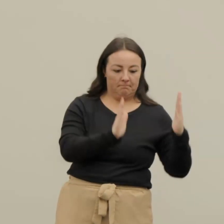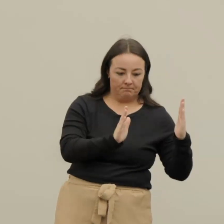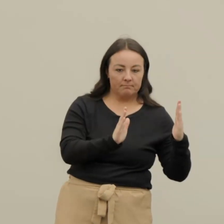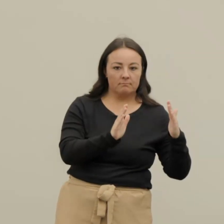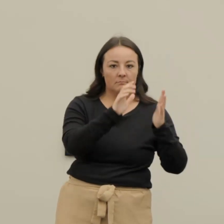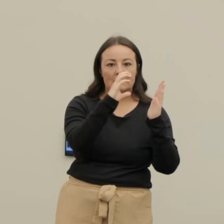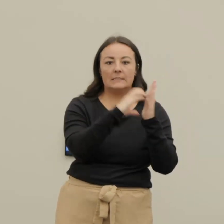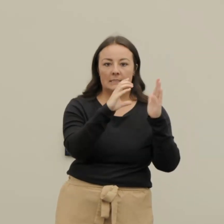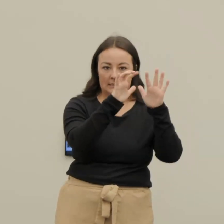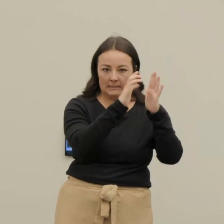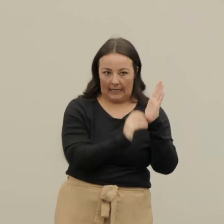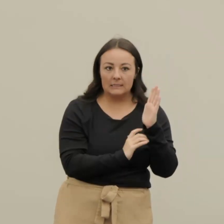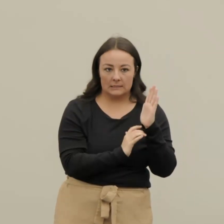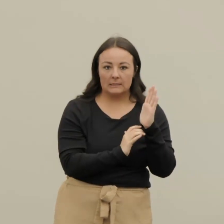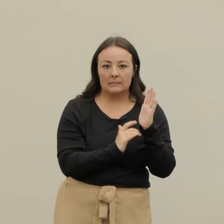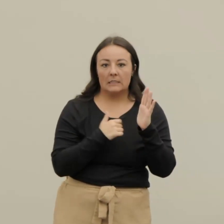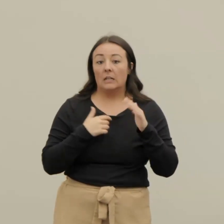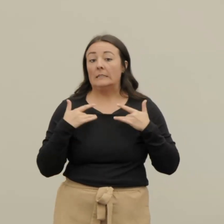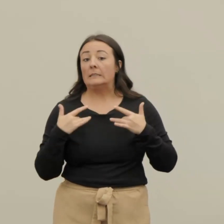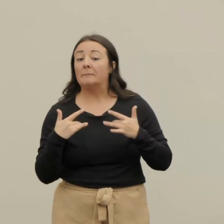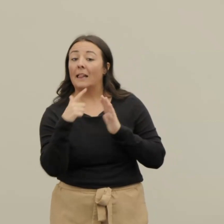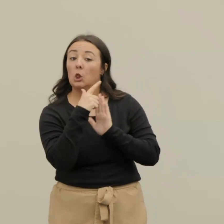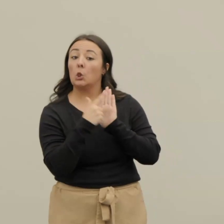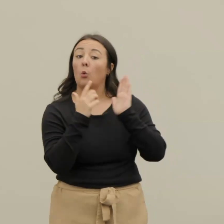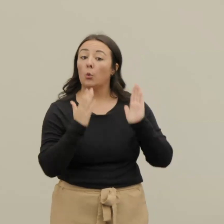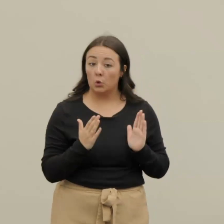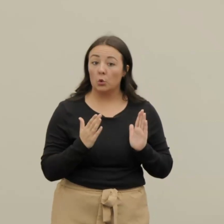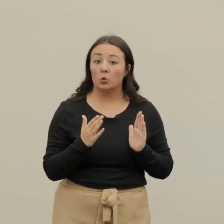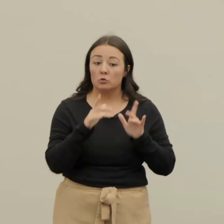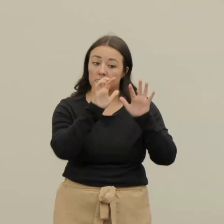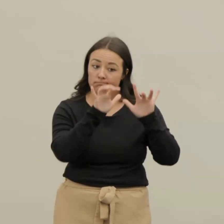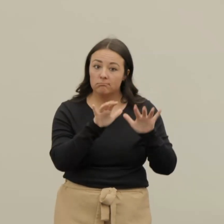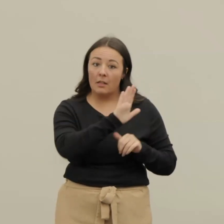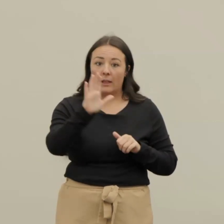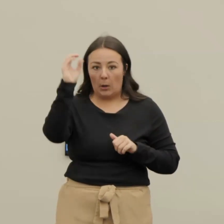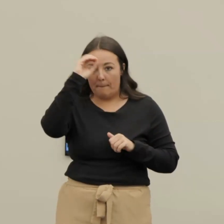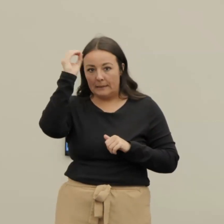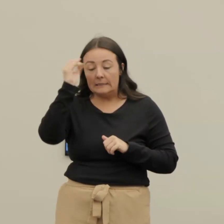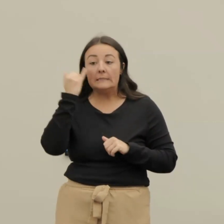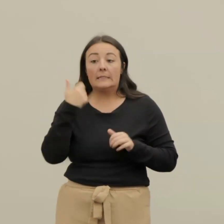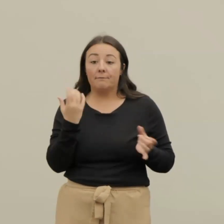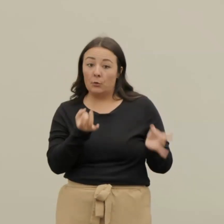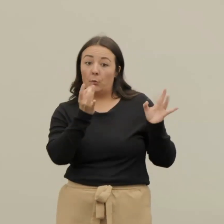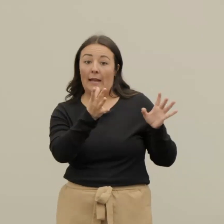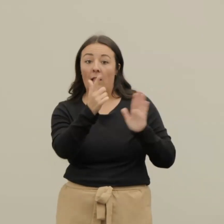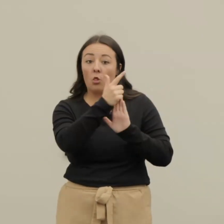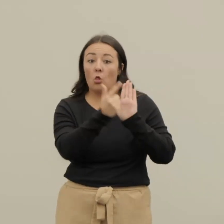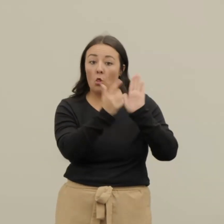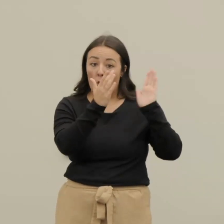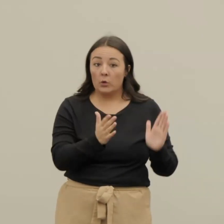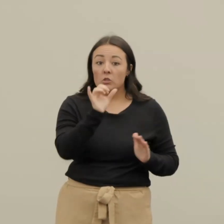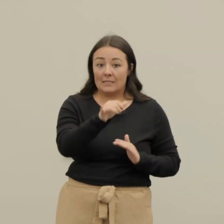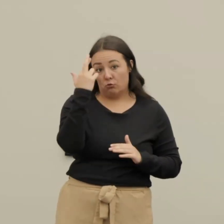for lawyers to write all of their legal opinions in fully justified text. So if you hate lawyers, there's a reason for hating